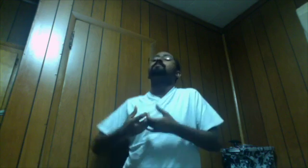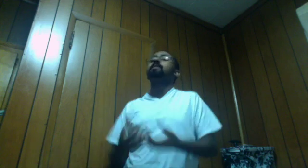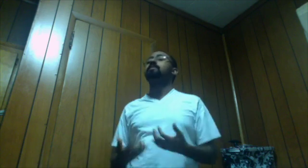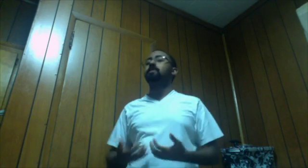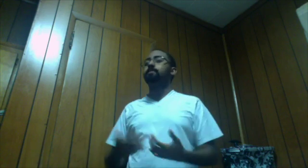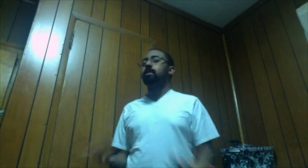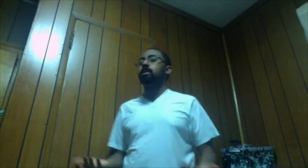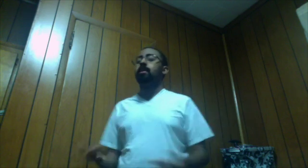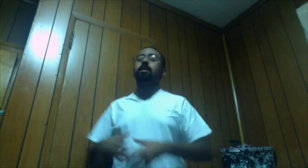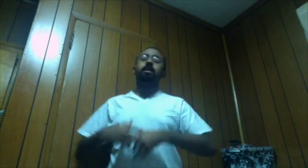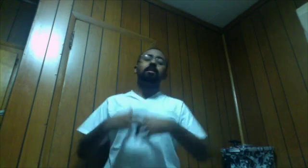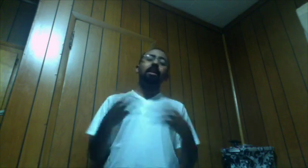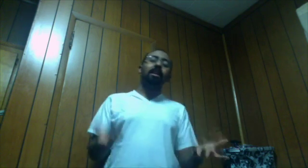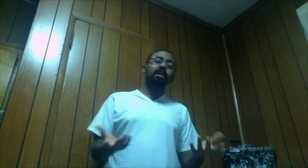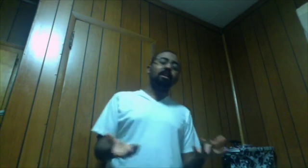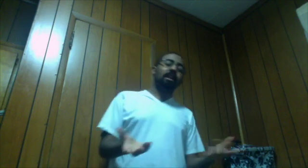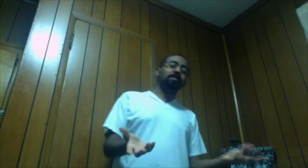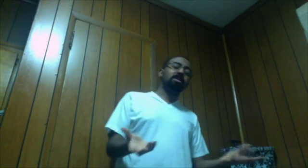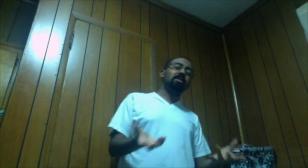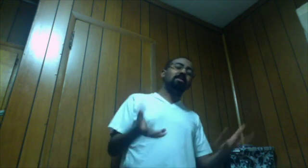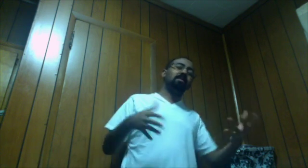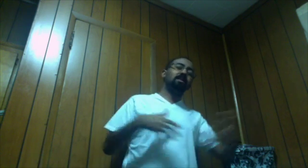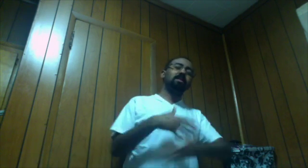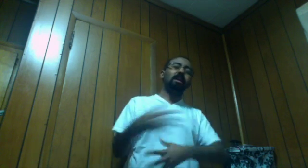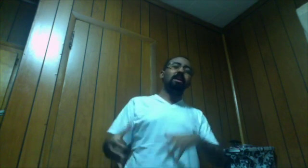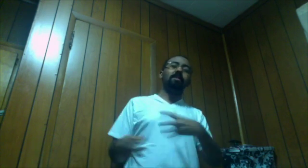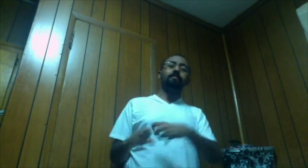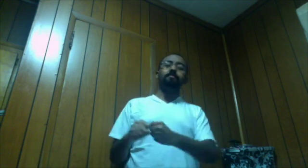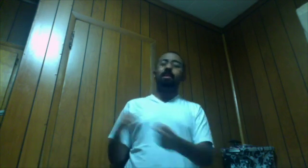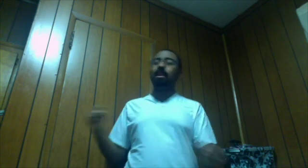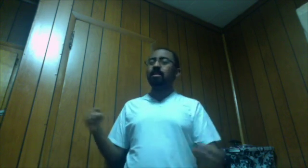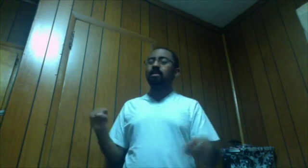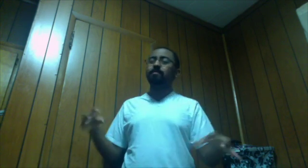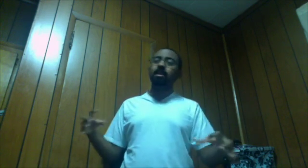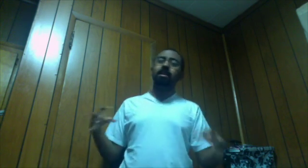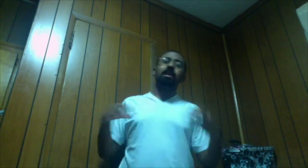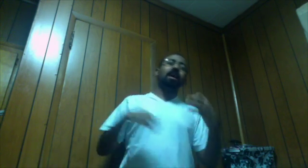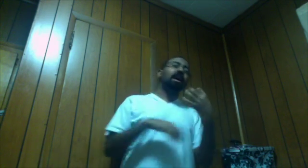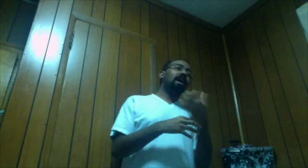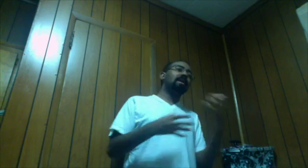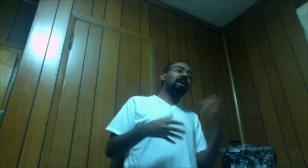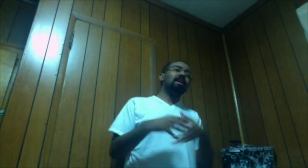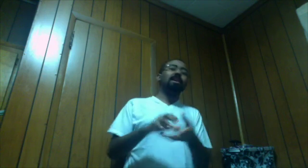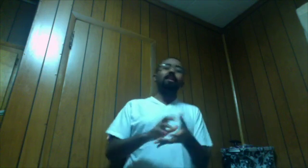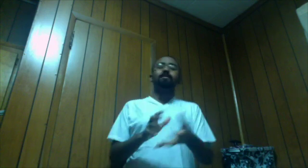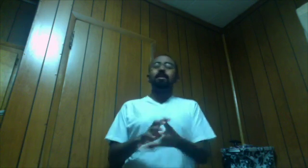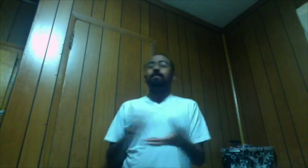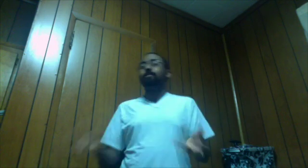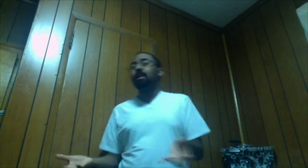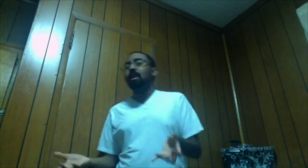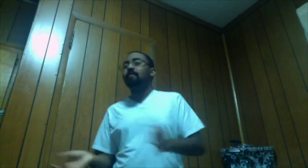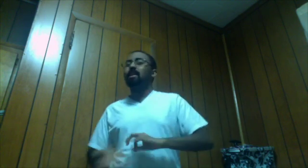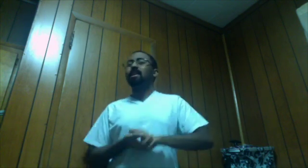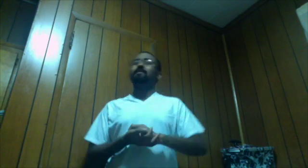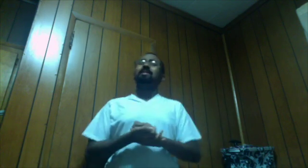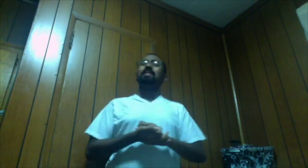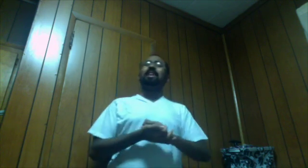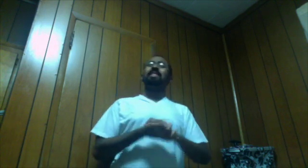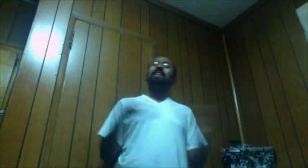means to be a king. The ending episode is kind of meh to me. I can't really complain, but I can't really say I liked